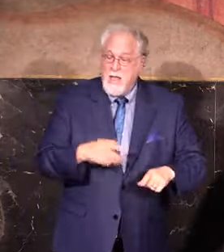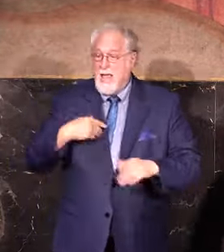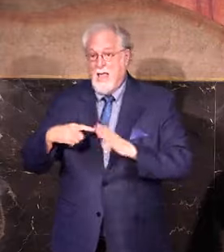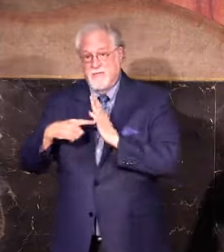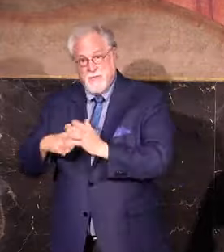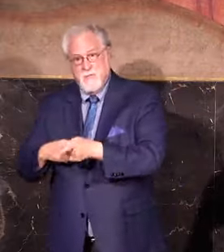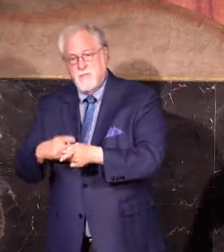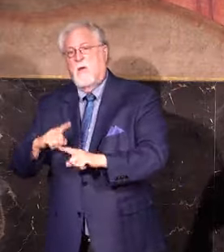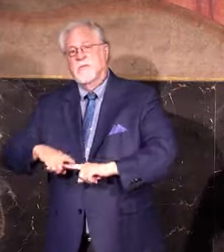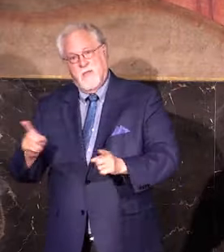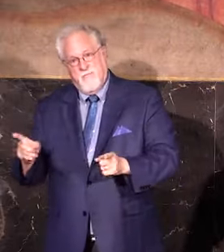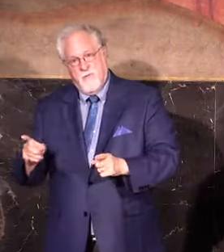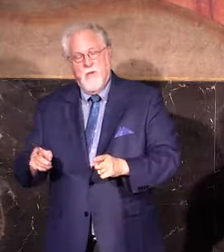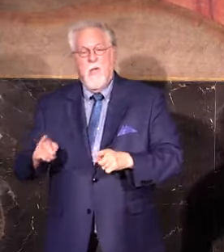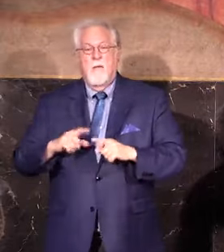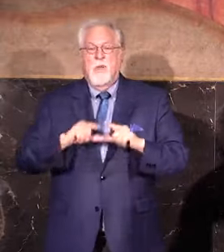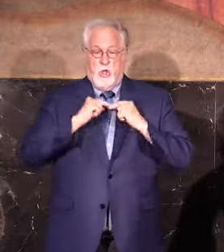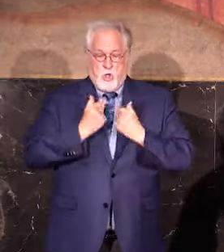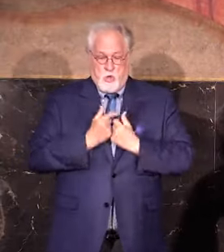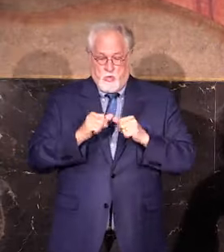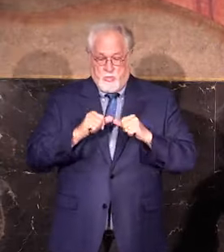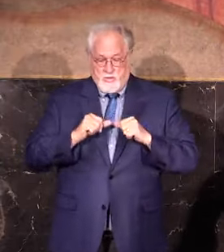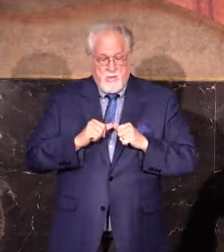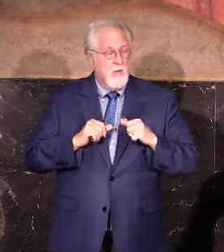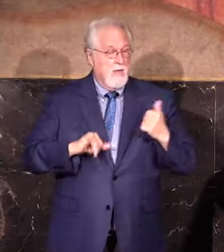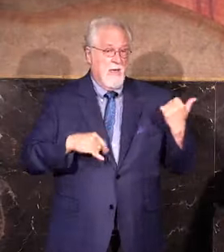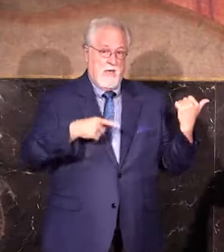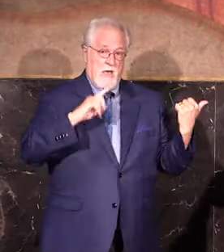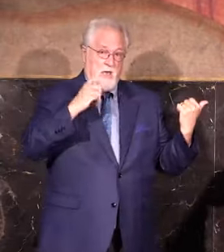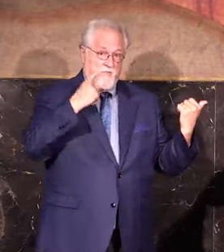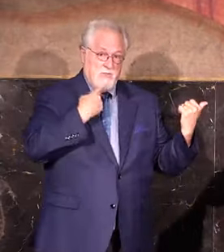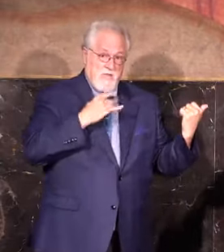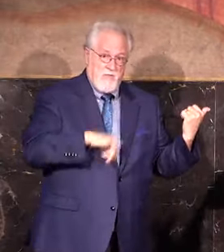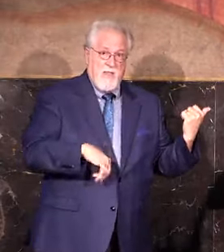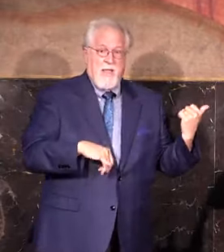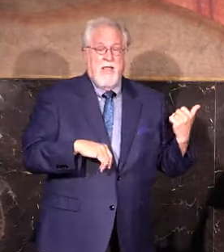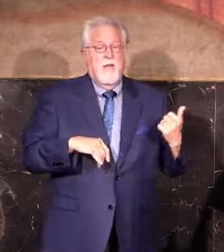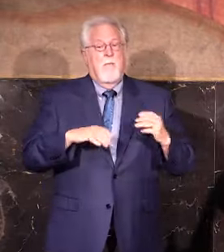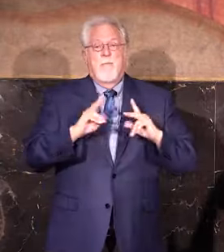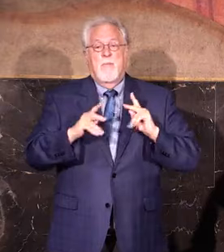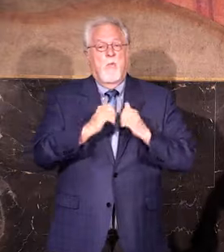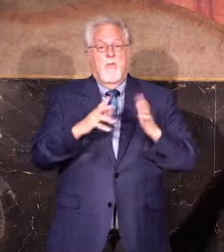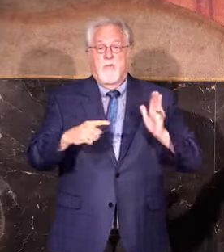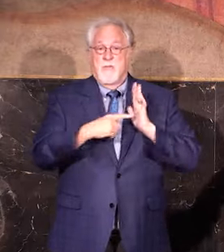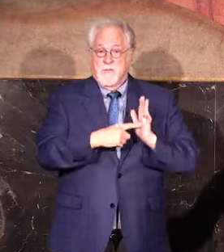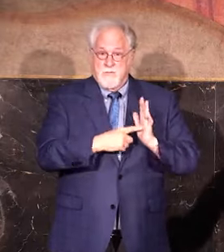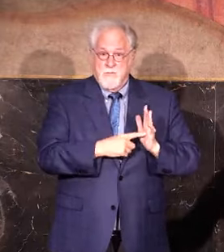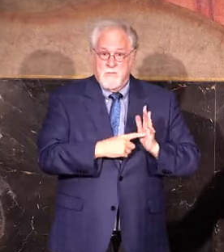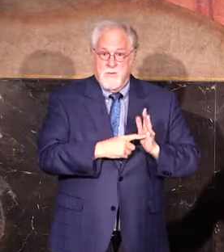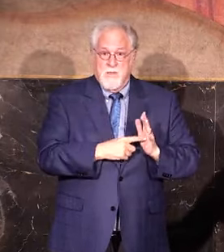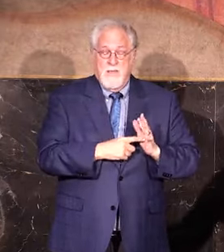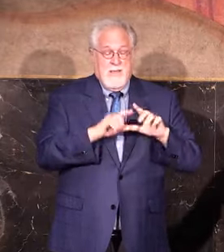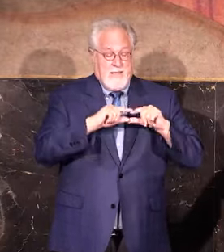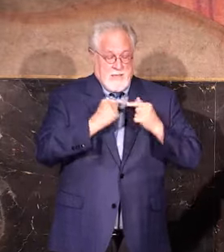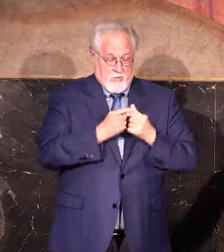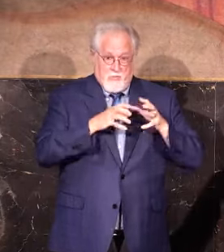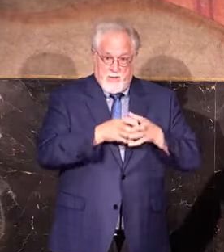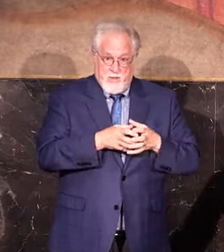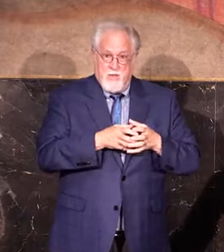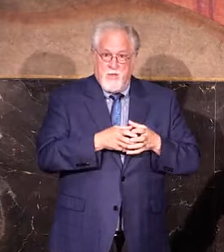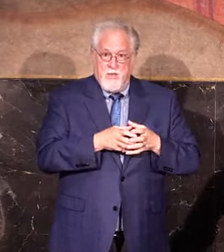different issue. But in congregate settings, to the point that the governor made, we know that that asymptomatic spread now in a concentrated area